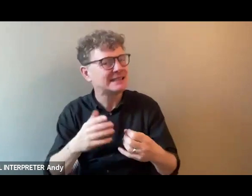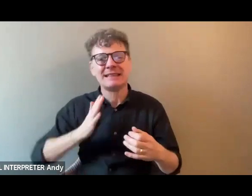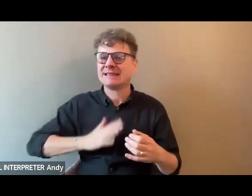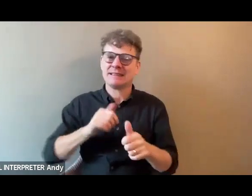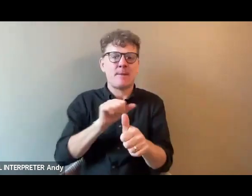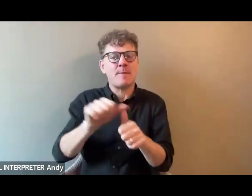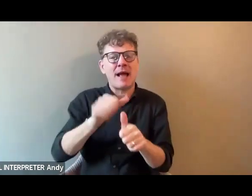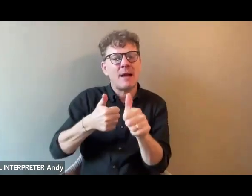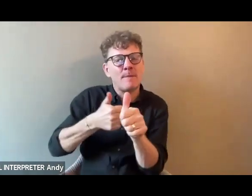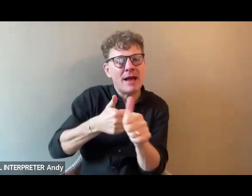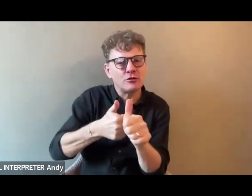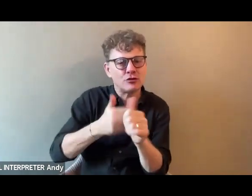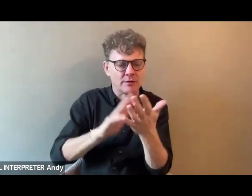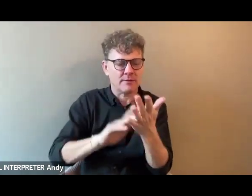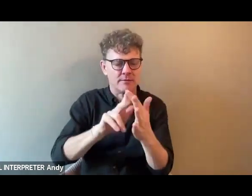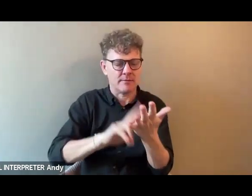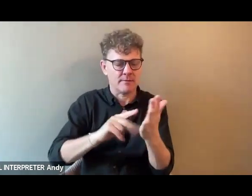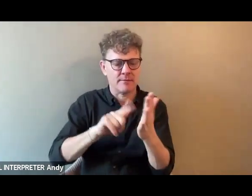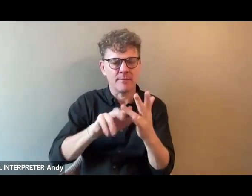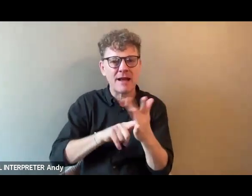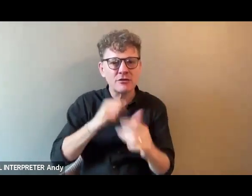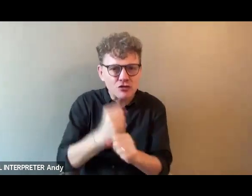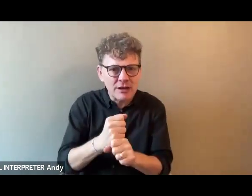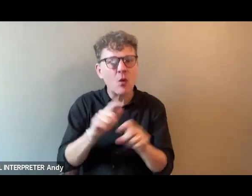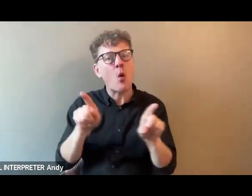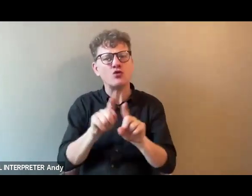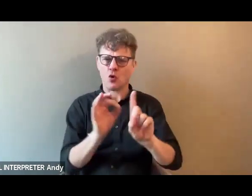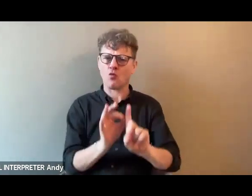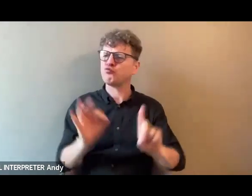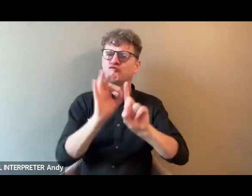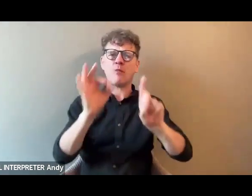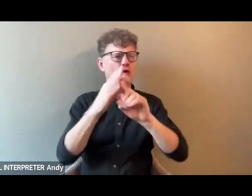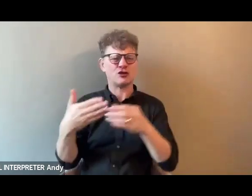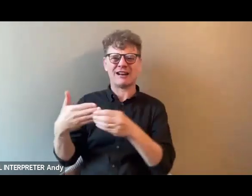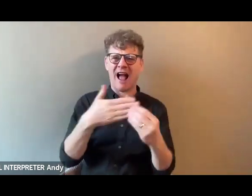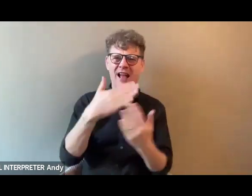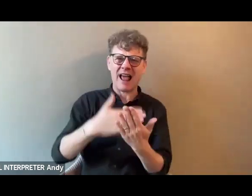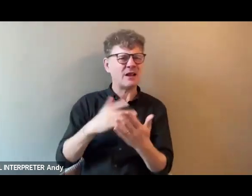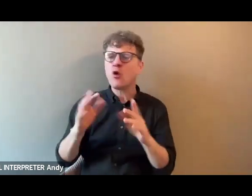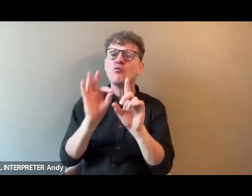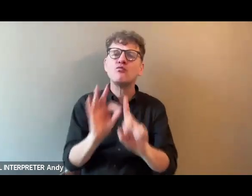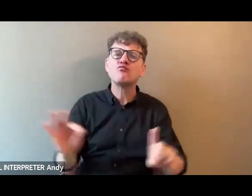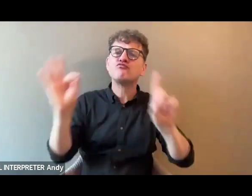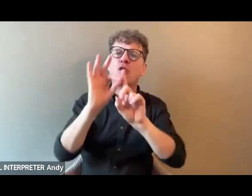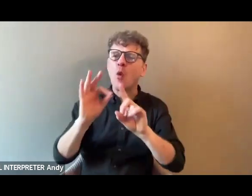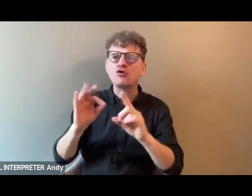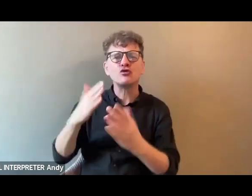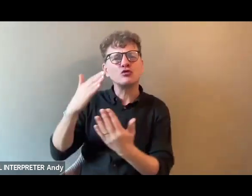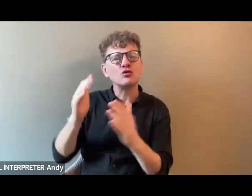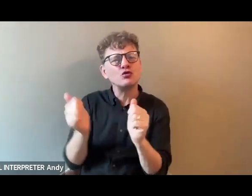mentoring and clear promotion guidance, as promotion documents are often vague, they